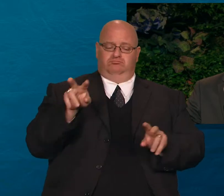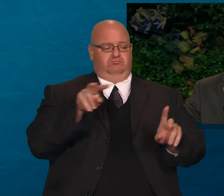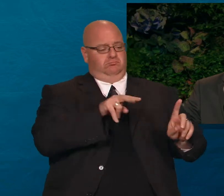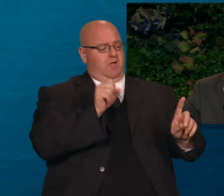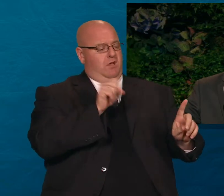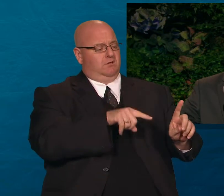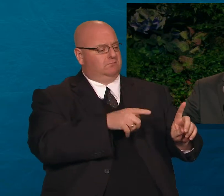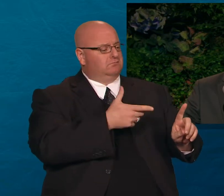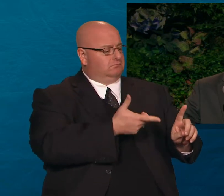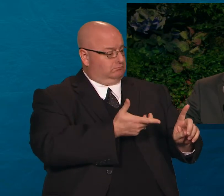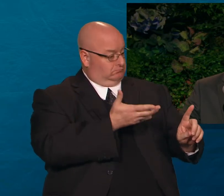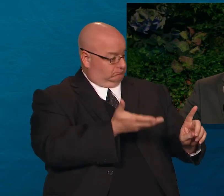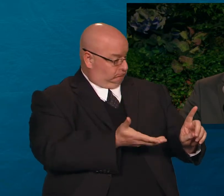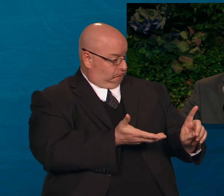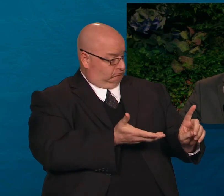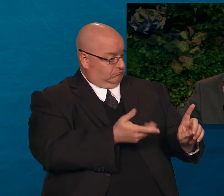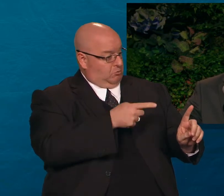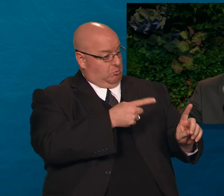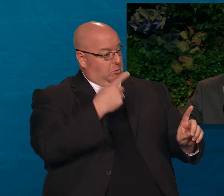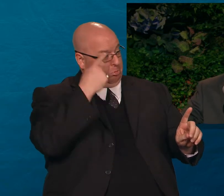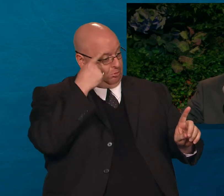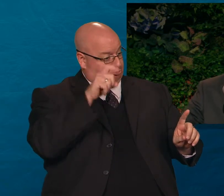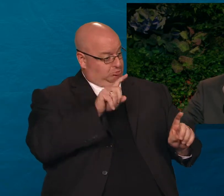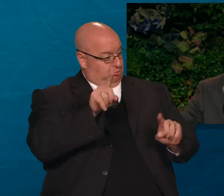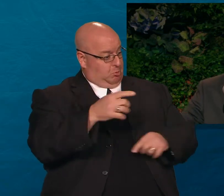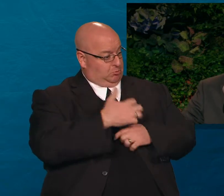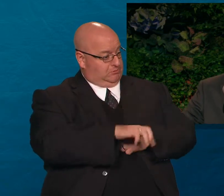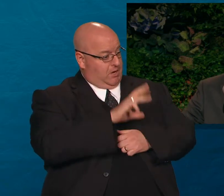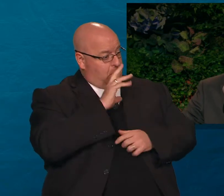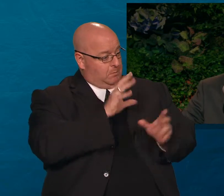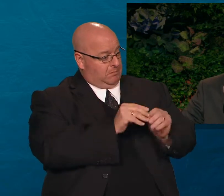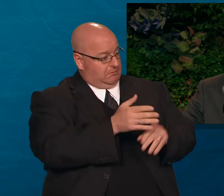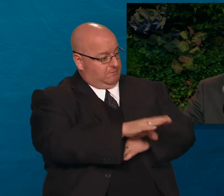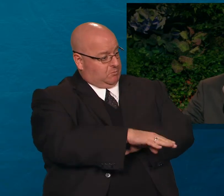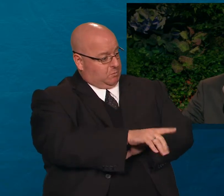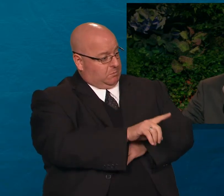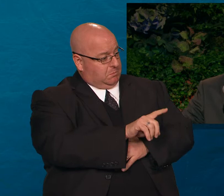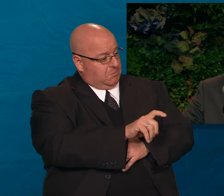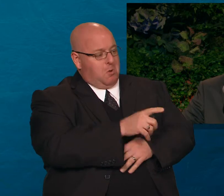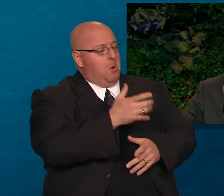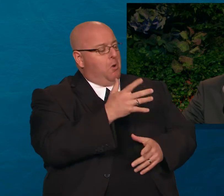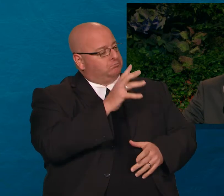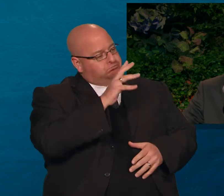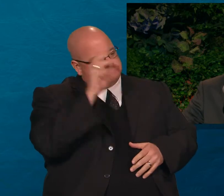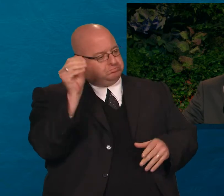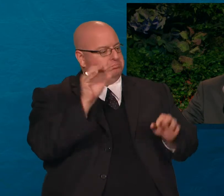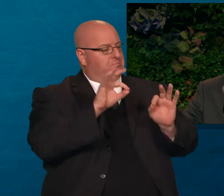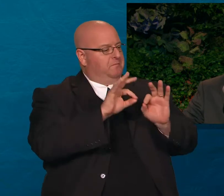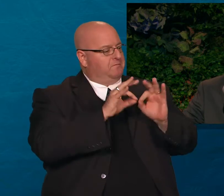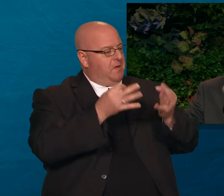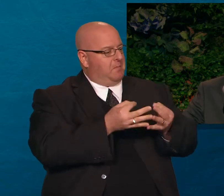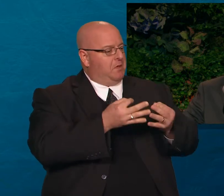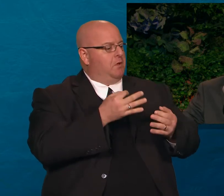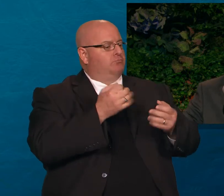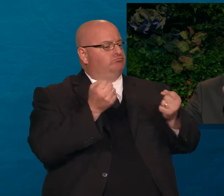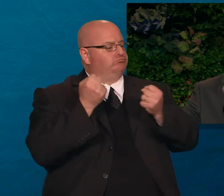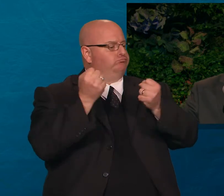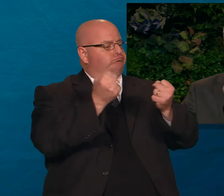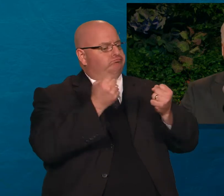simply, "Well, dear, do you think we should go to sacrament meeting this afternoon, or should we take the family for a ride in the